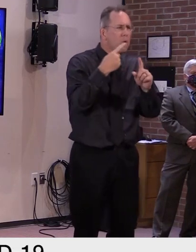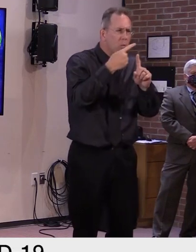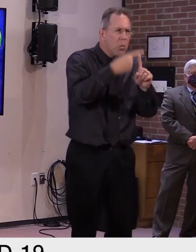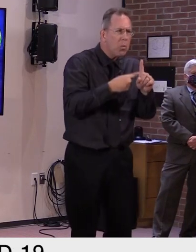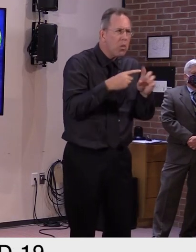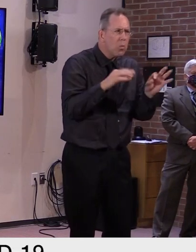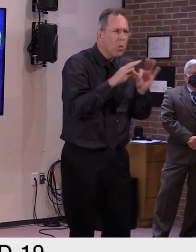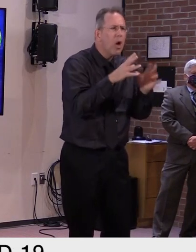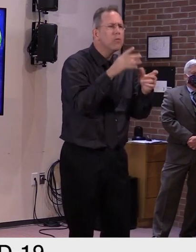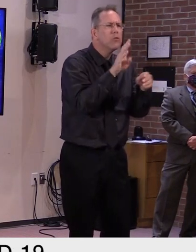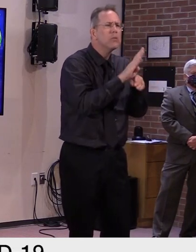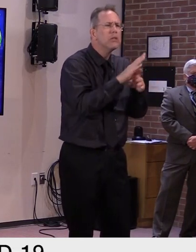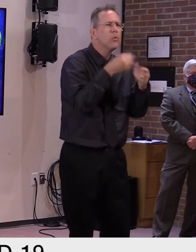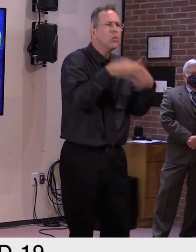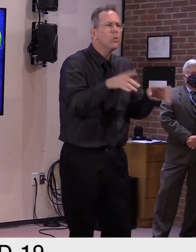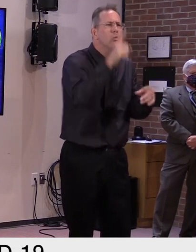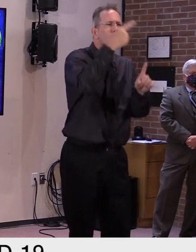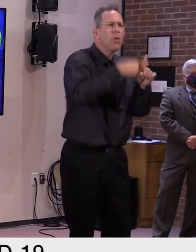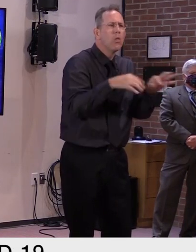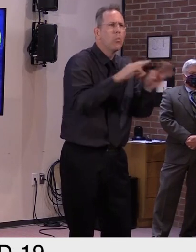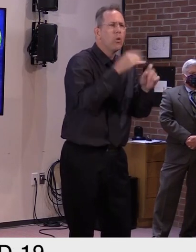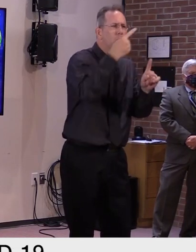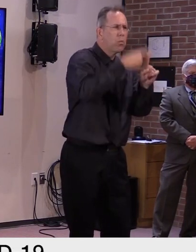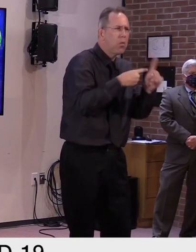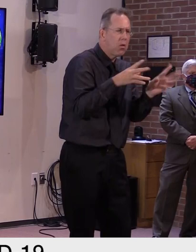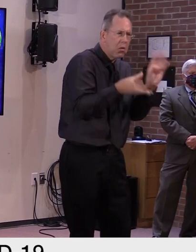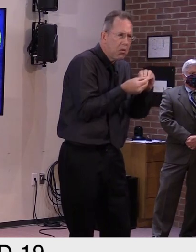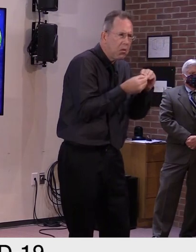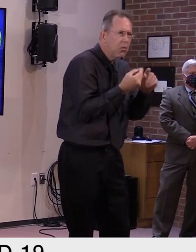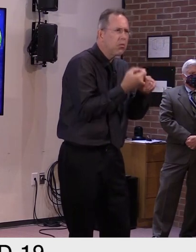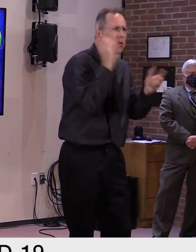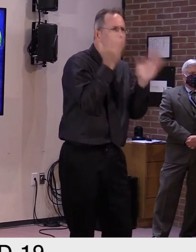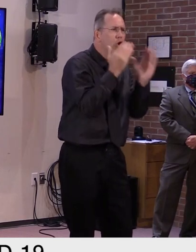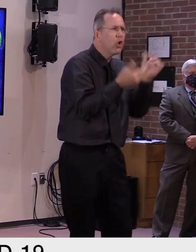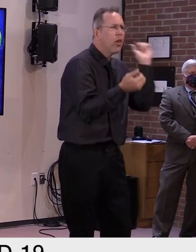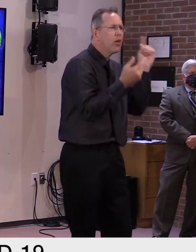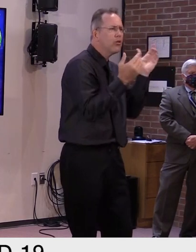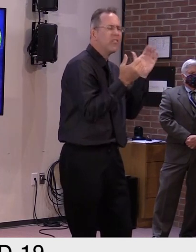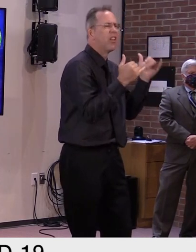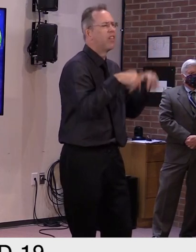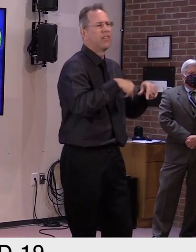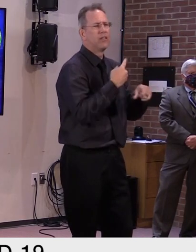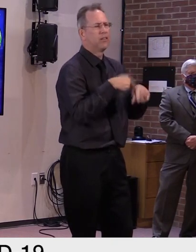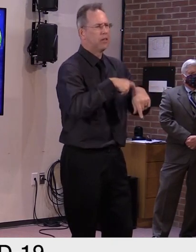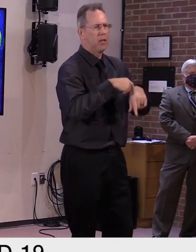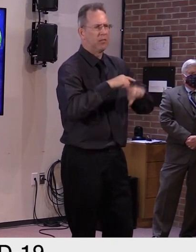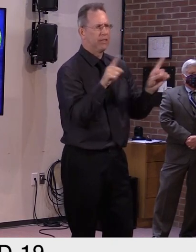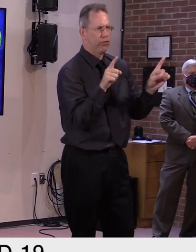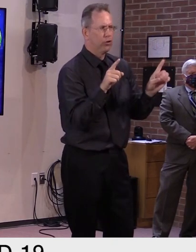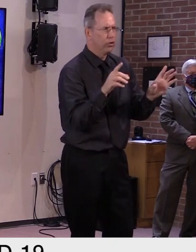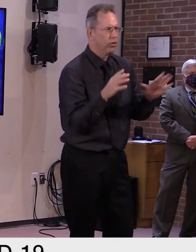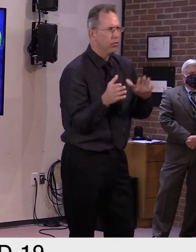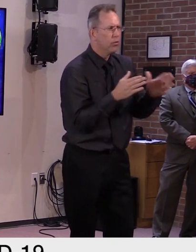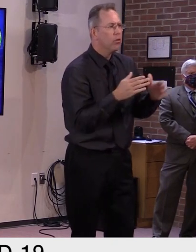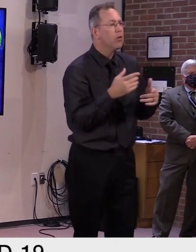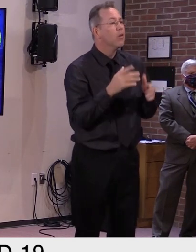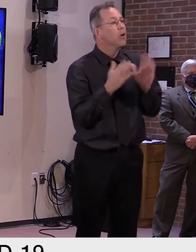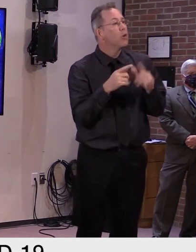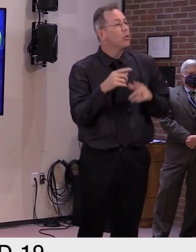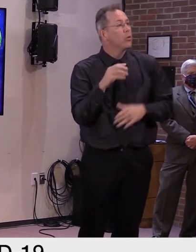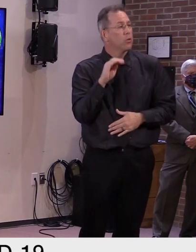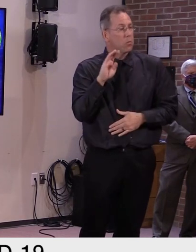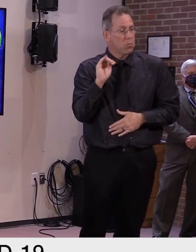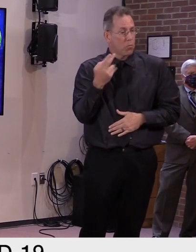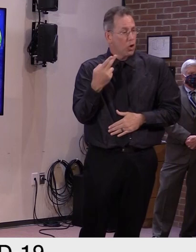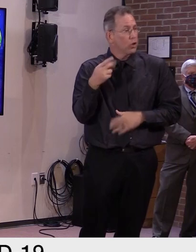requirement. This time around, it's really about what the earnings have been March through September of this year versus